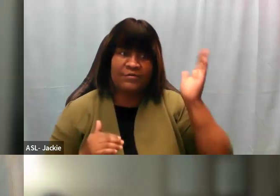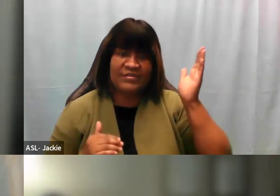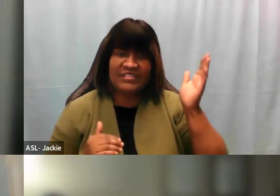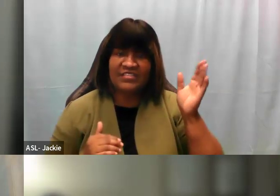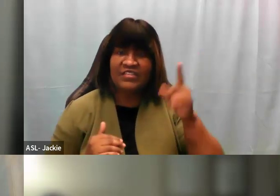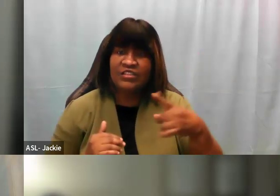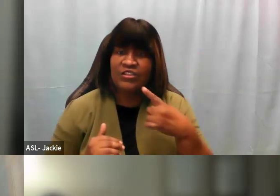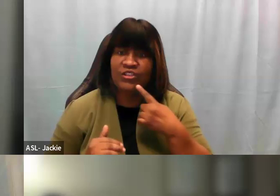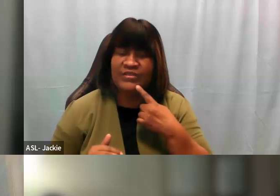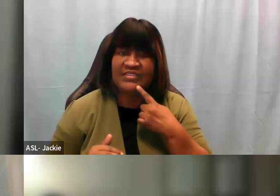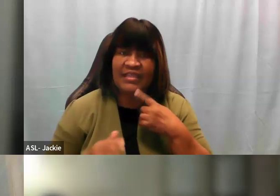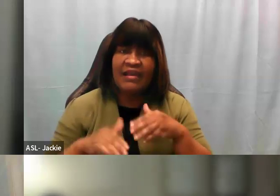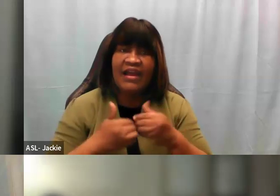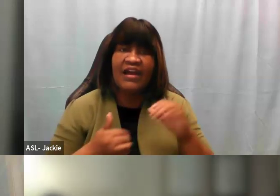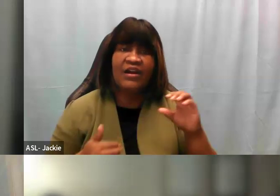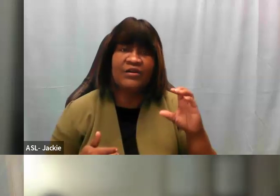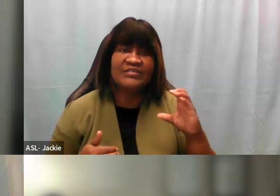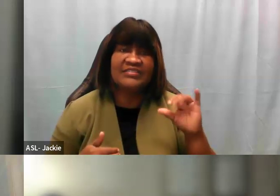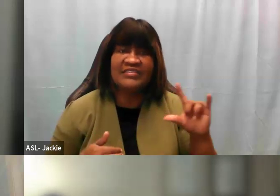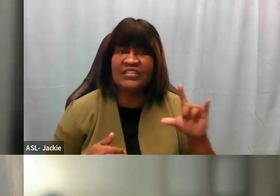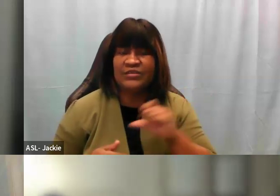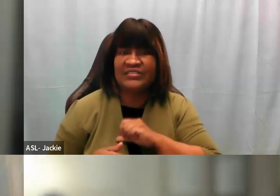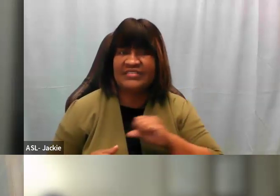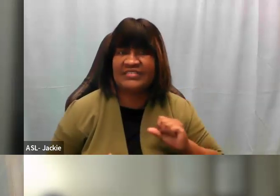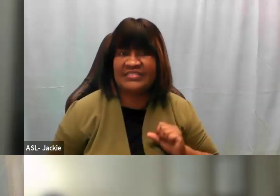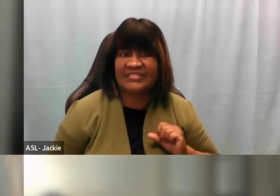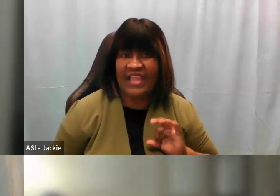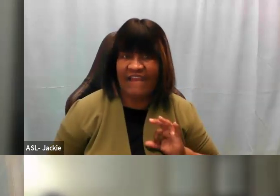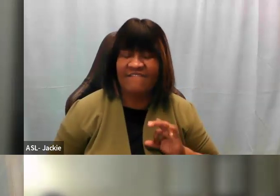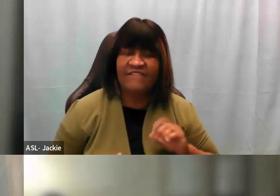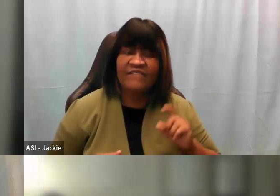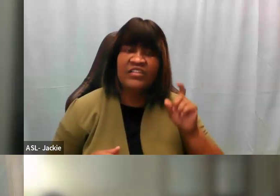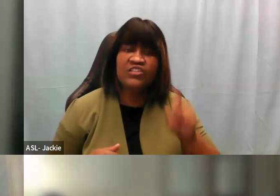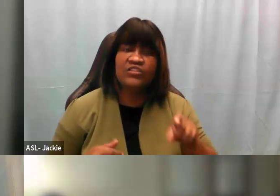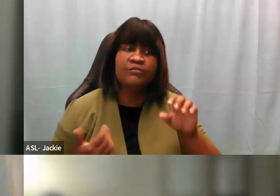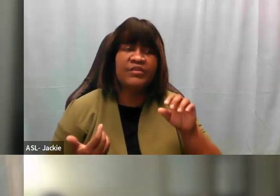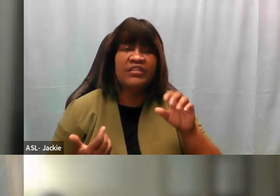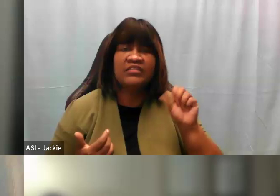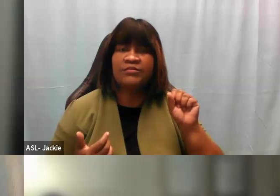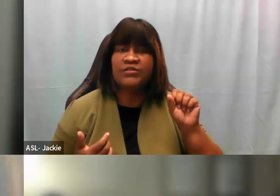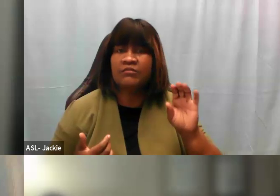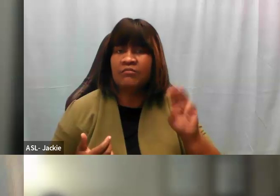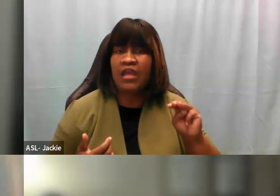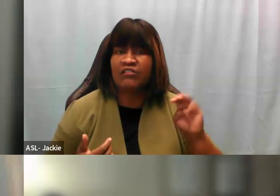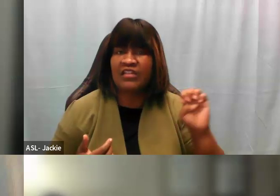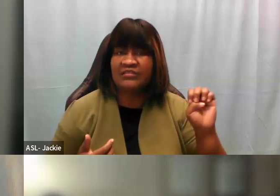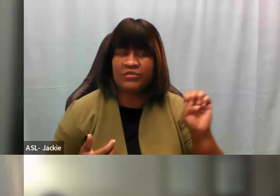saying how SILS staff should be, kind of like subject matter experts